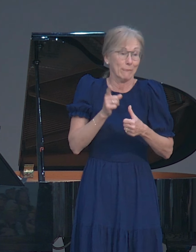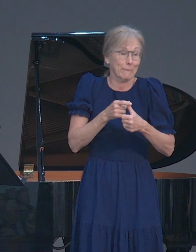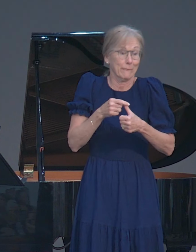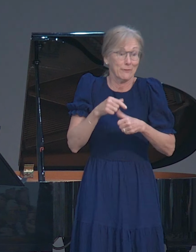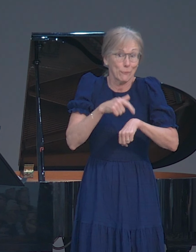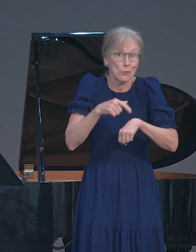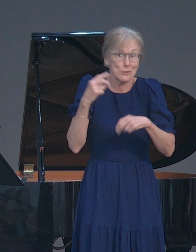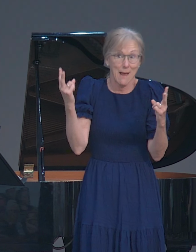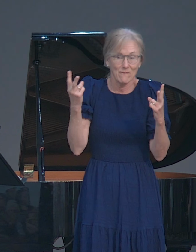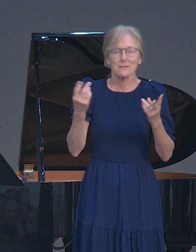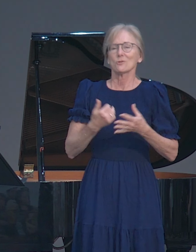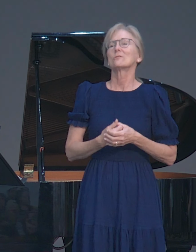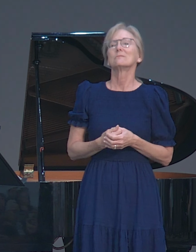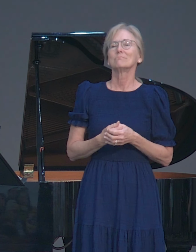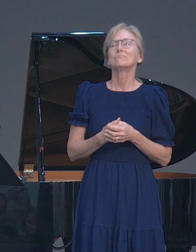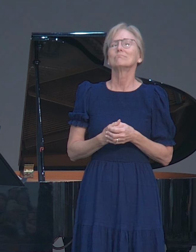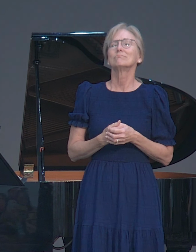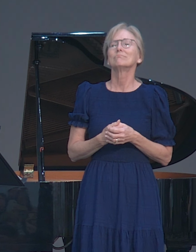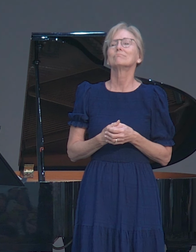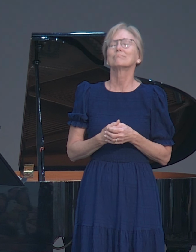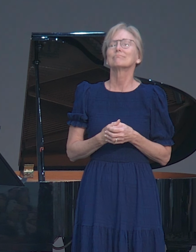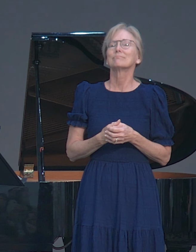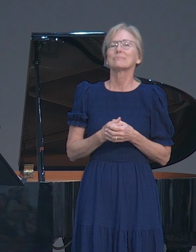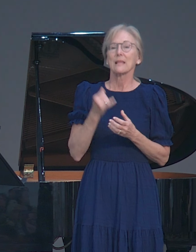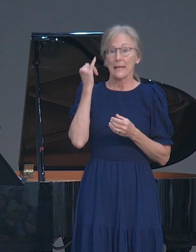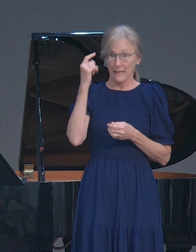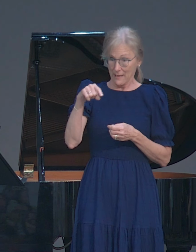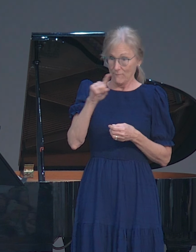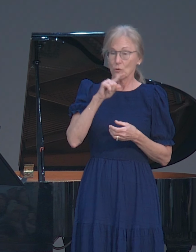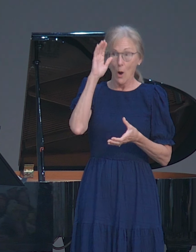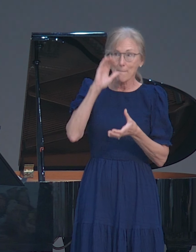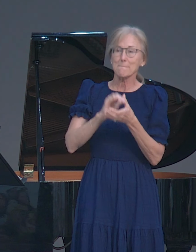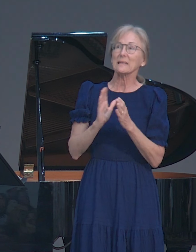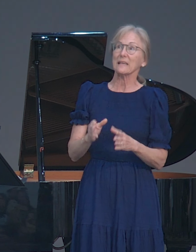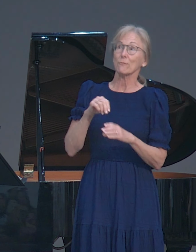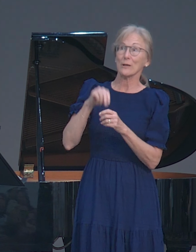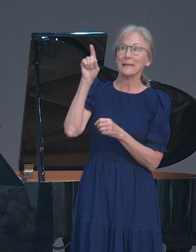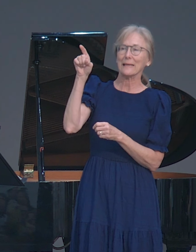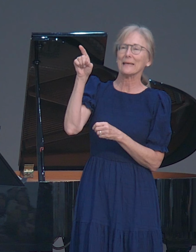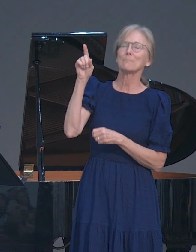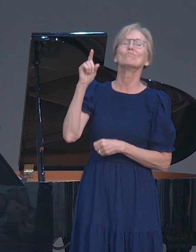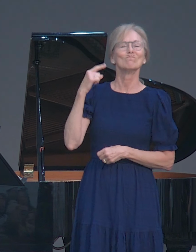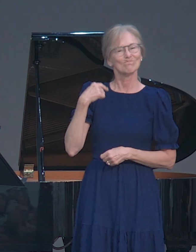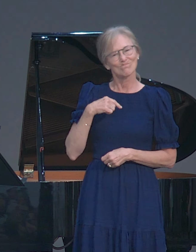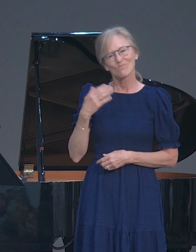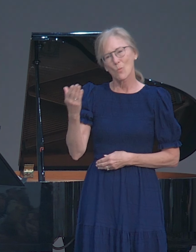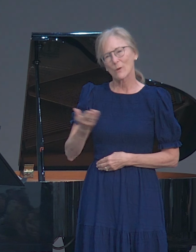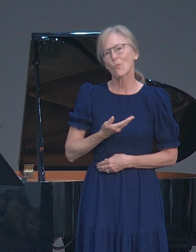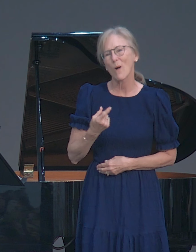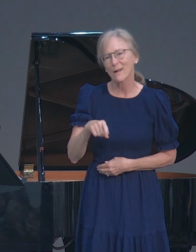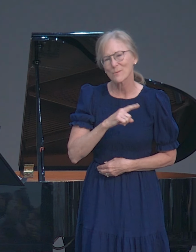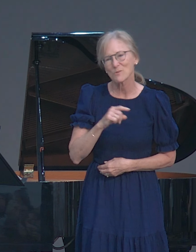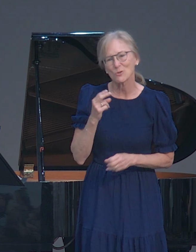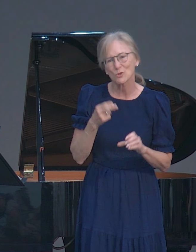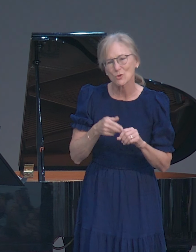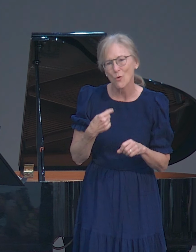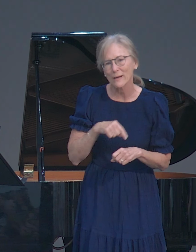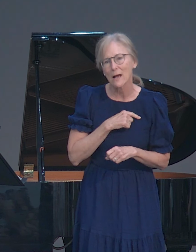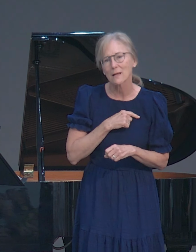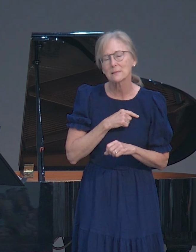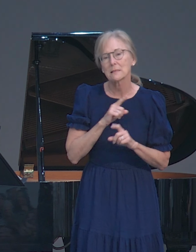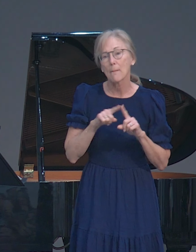you're a believer in Christ, if you place your faith and trust in Him, we welcome you to join us. And of course, if you happen to be